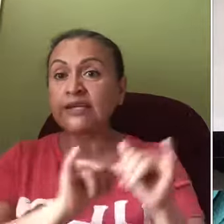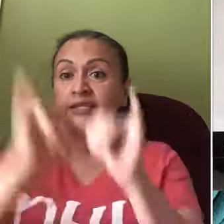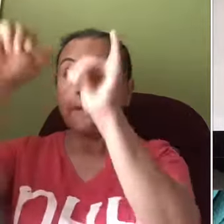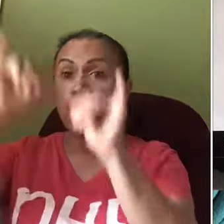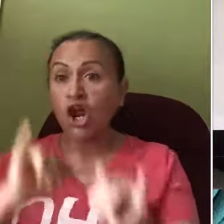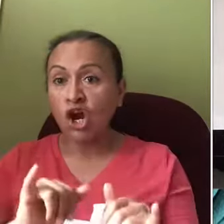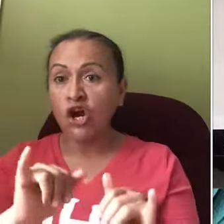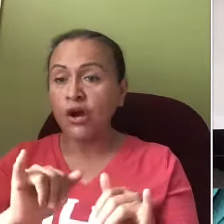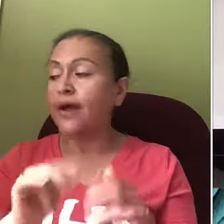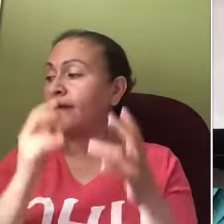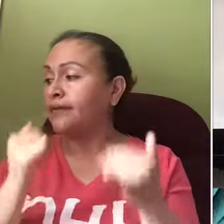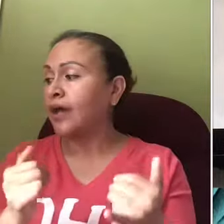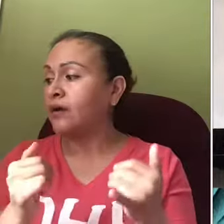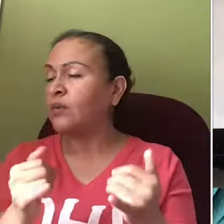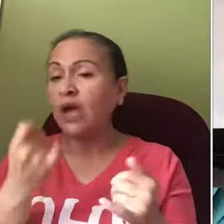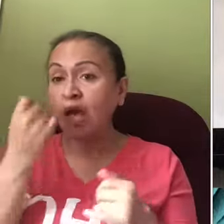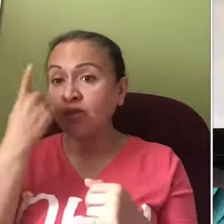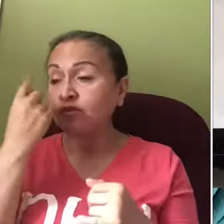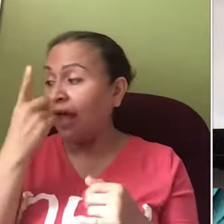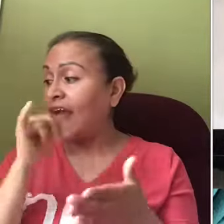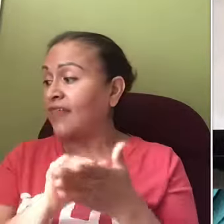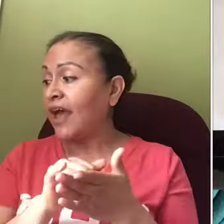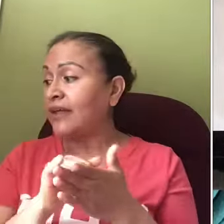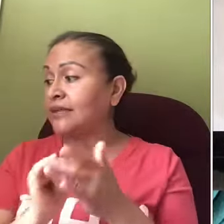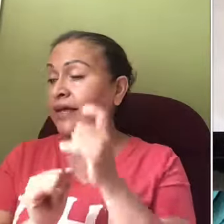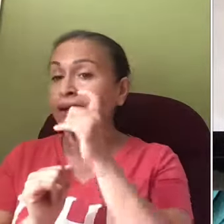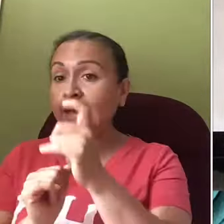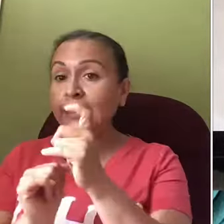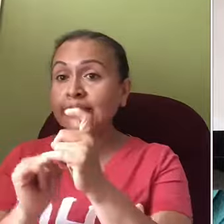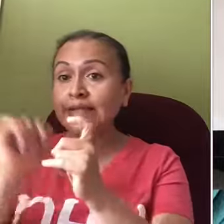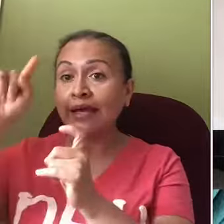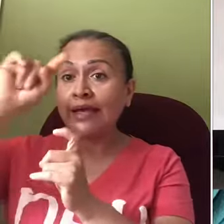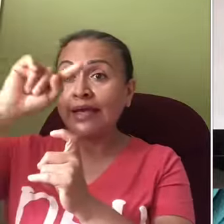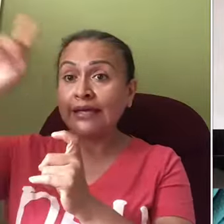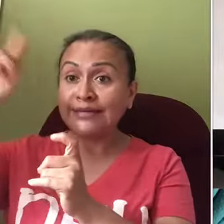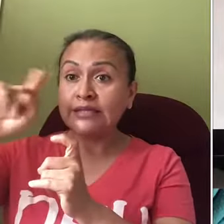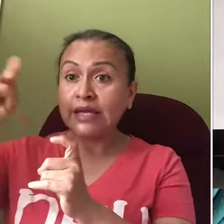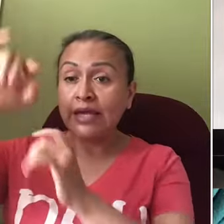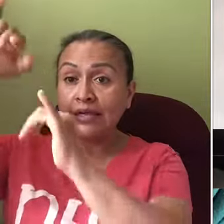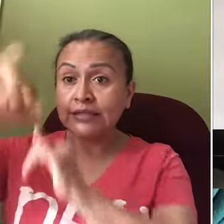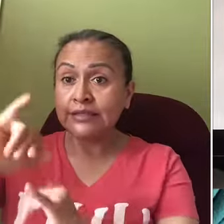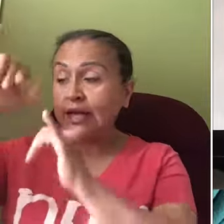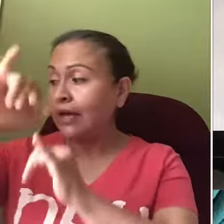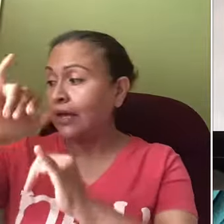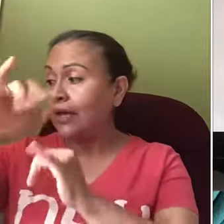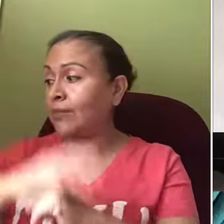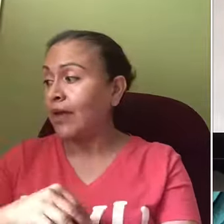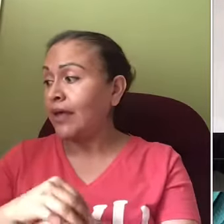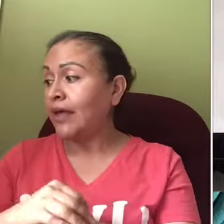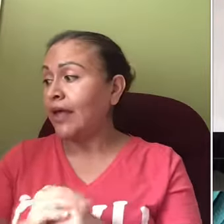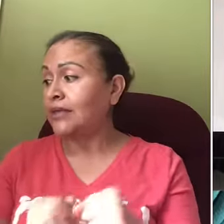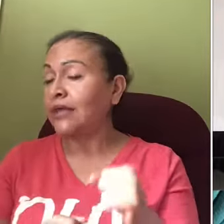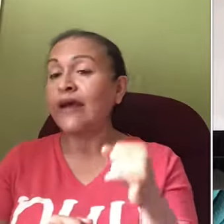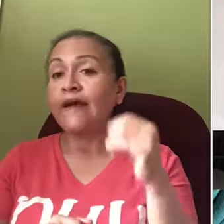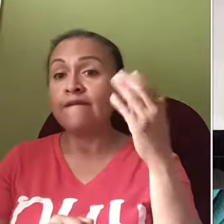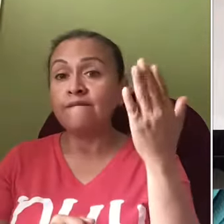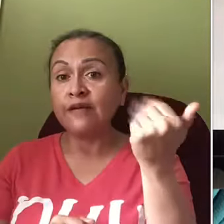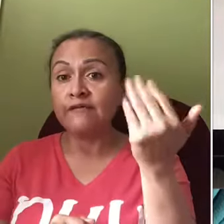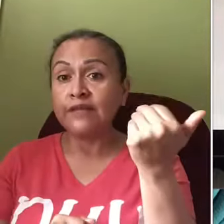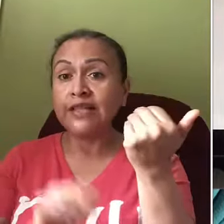guys understand with me that X is to Z and 15 is to Y? Those are corresponding